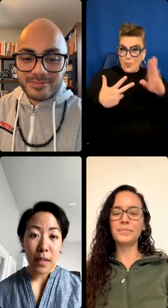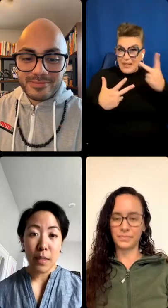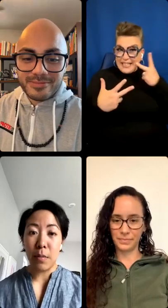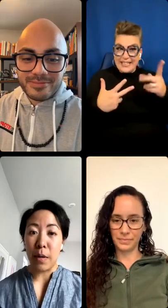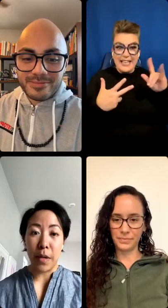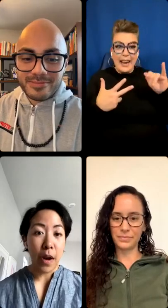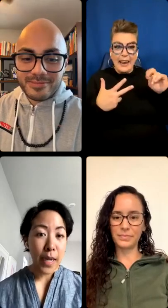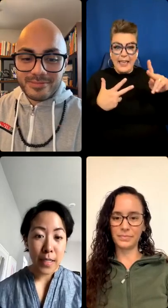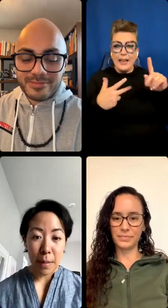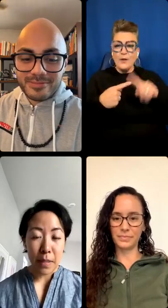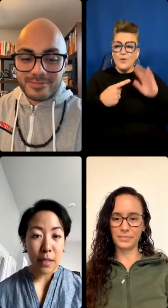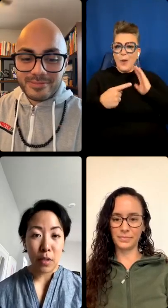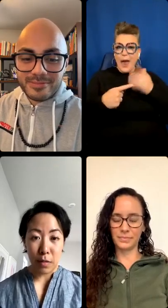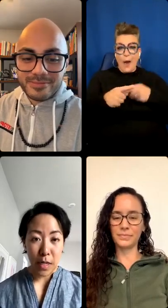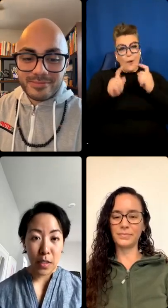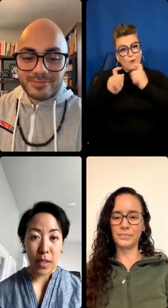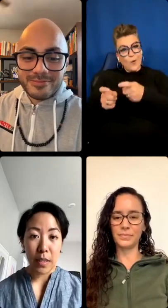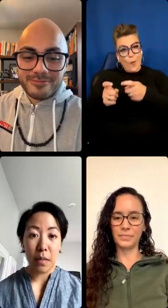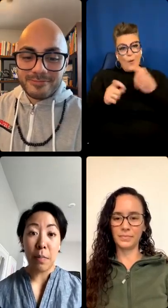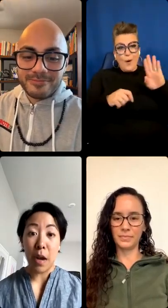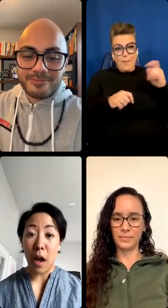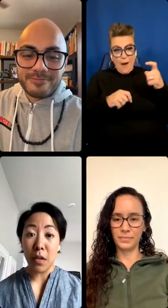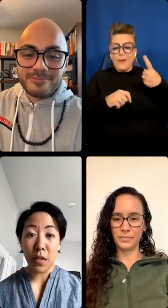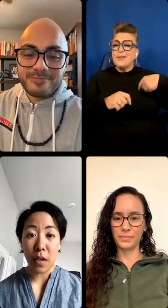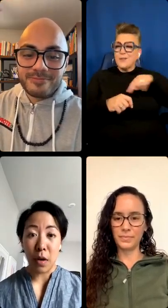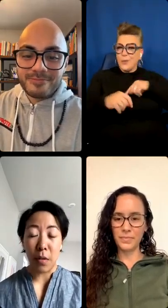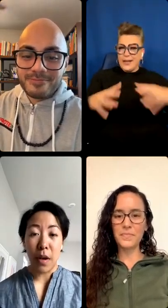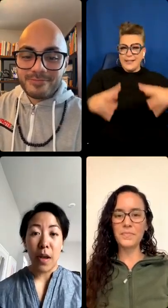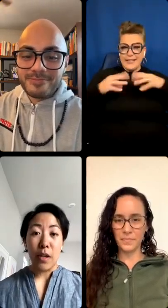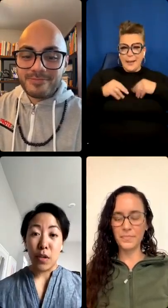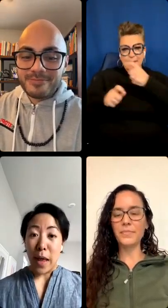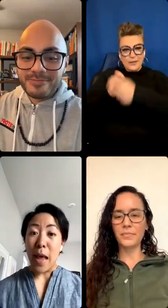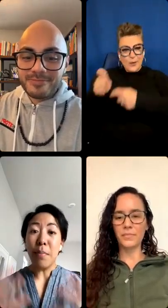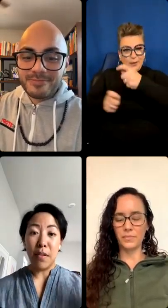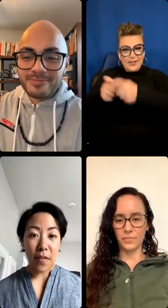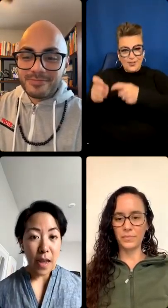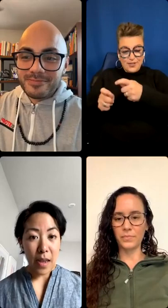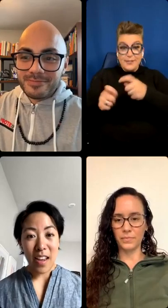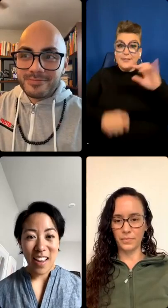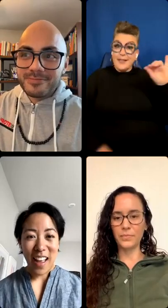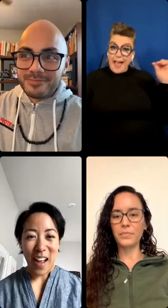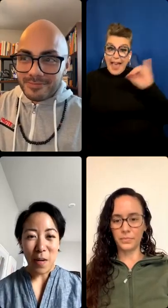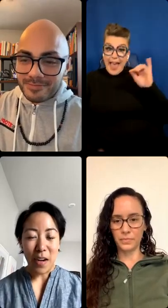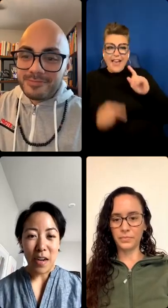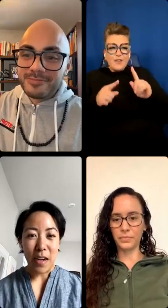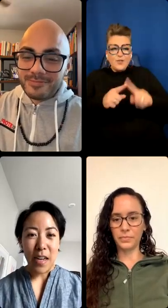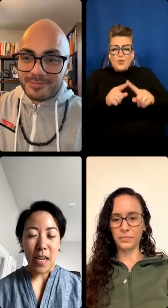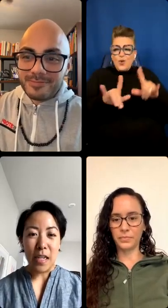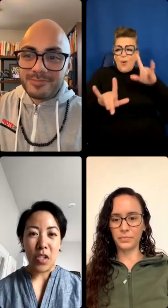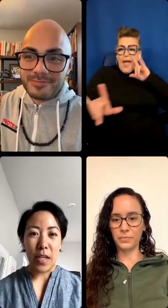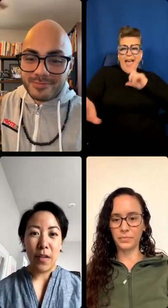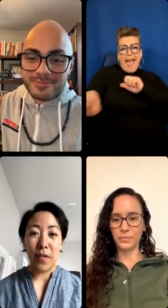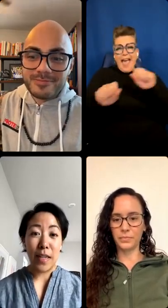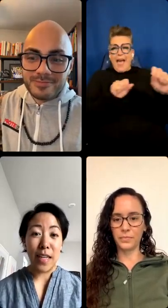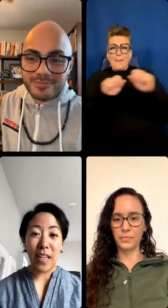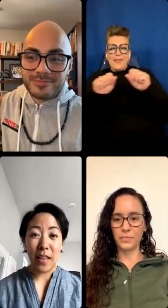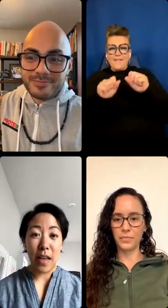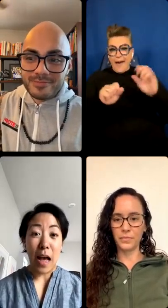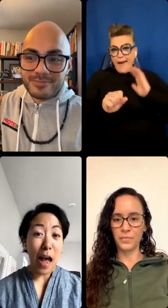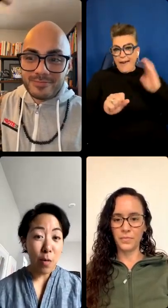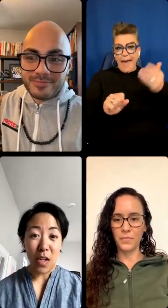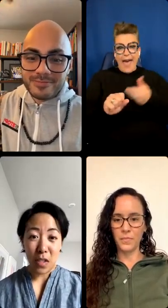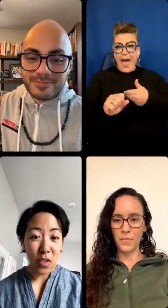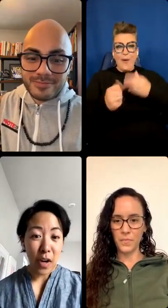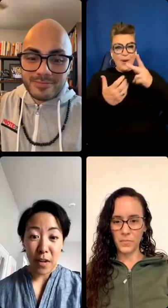donor box where we are accepting donations, but also to amplify our initiative, click